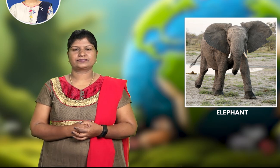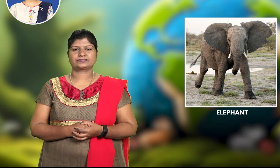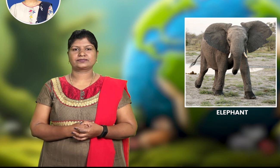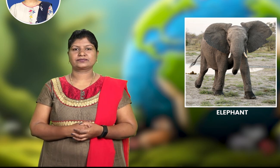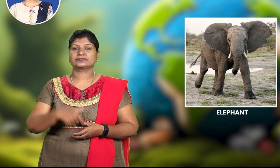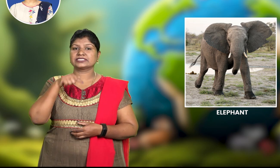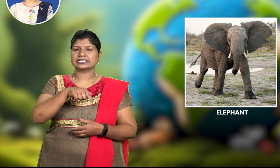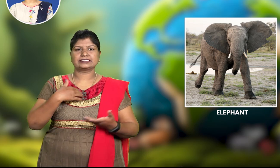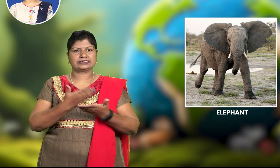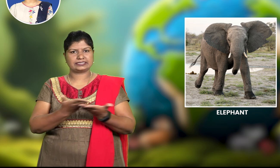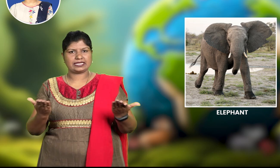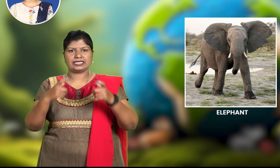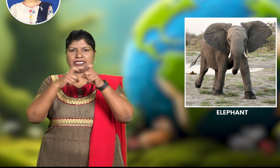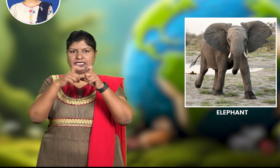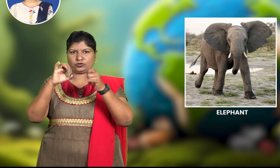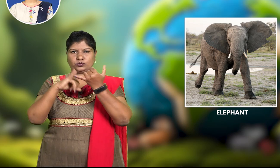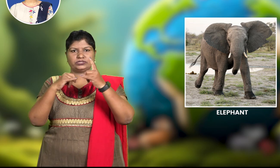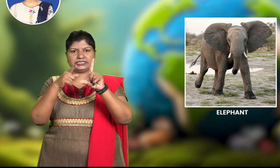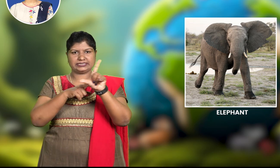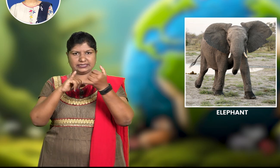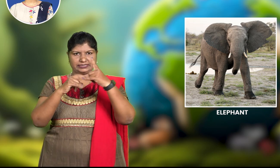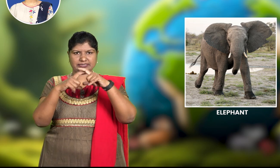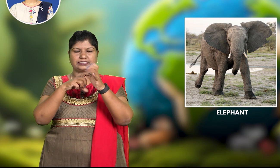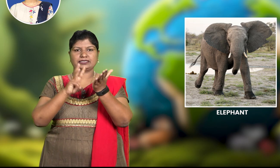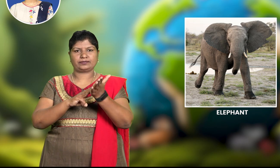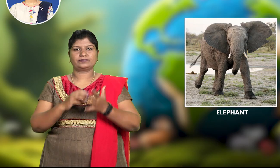Hence, in any ecosystem,